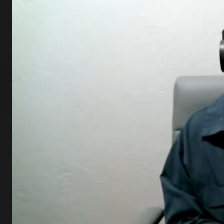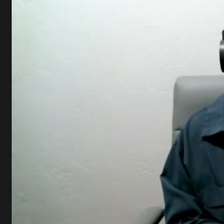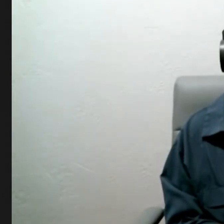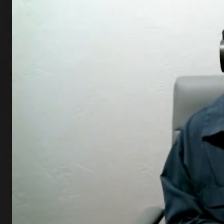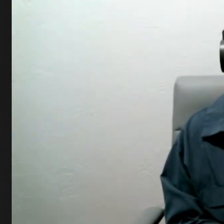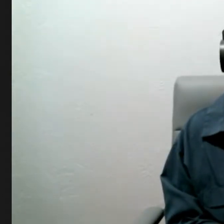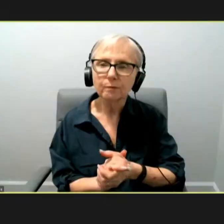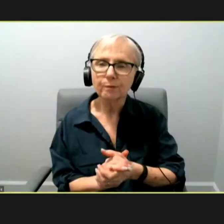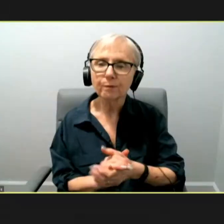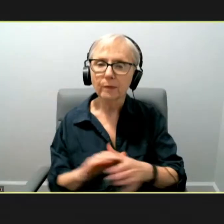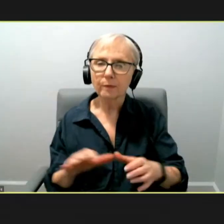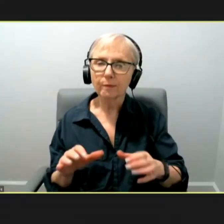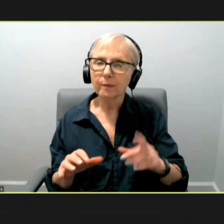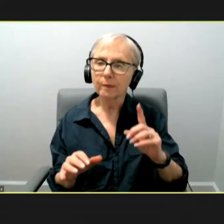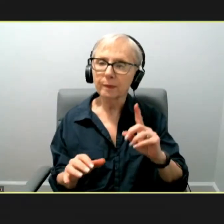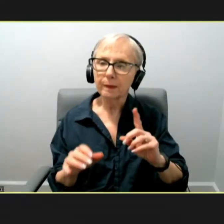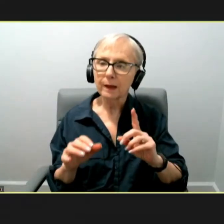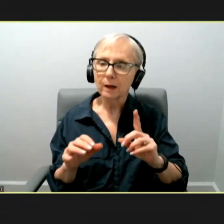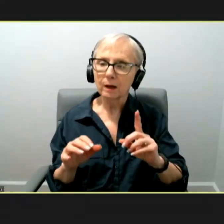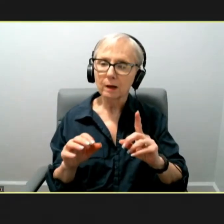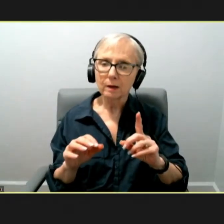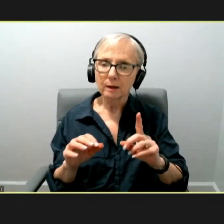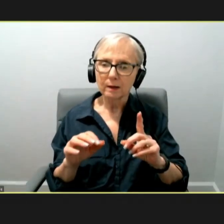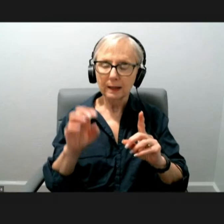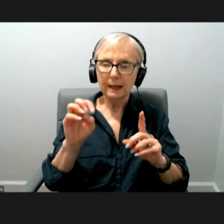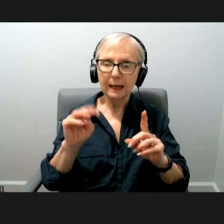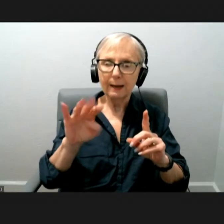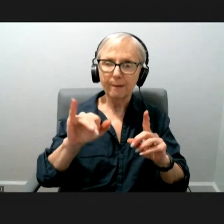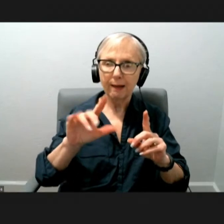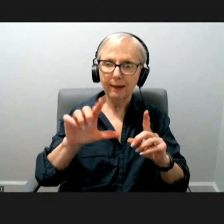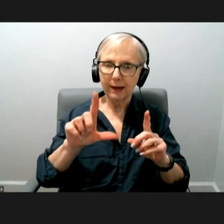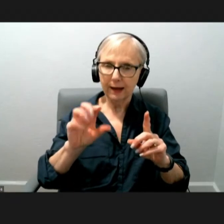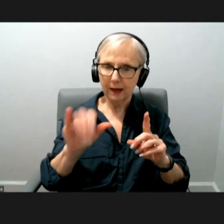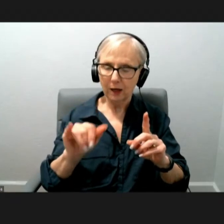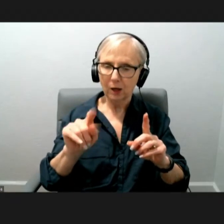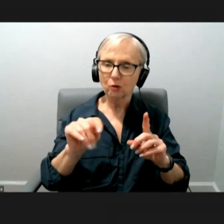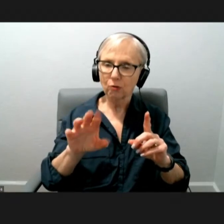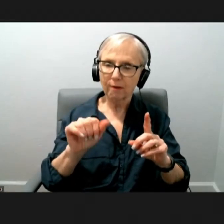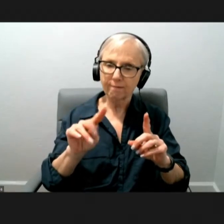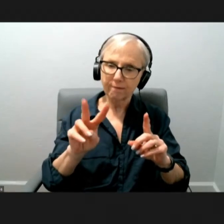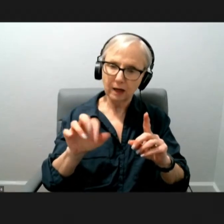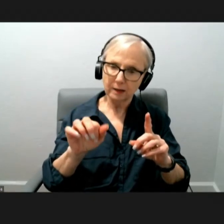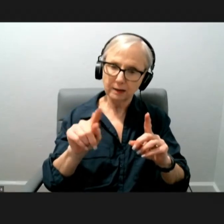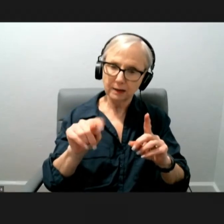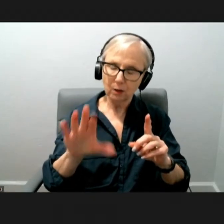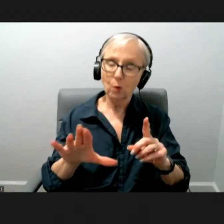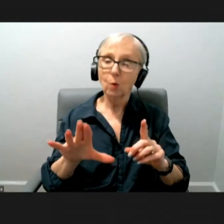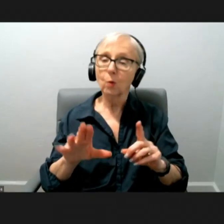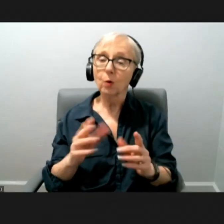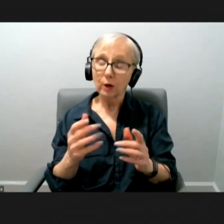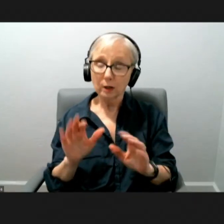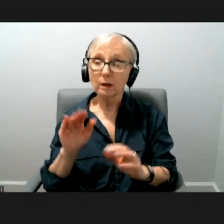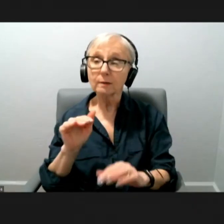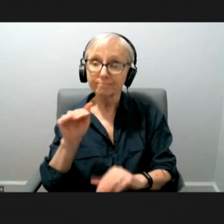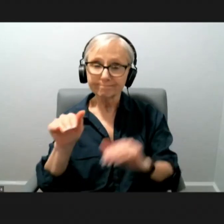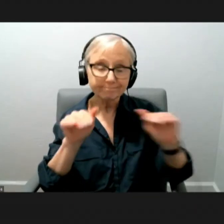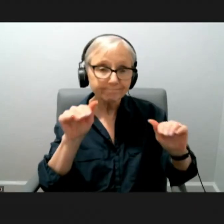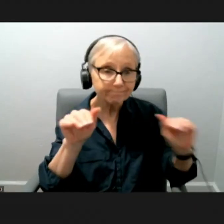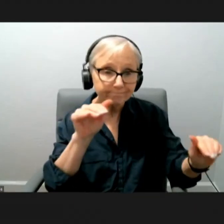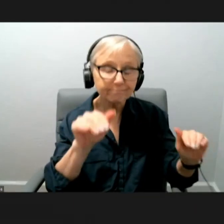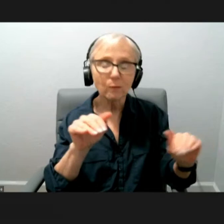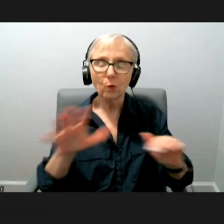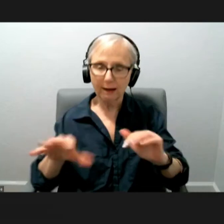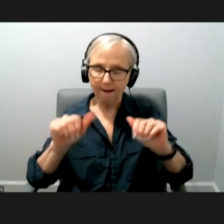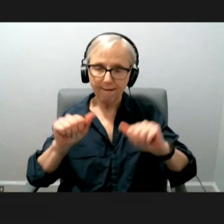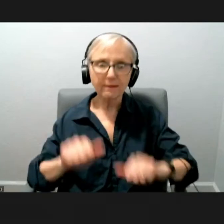I can take that one. So we are actively working to increase the number of facilities that are submitting samples to us. We have additional